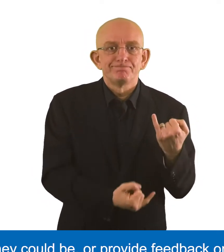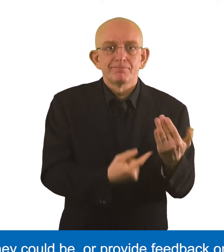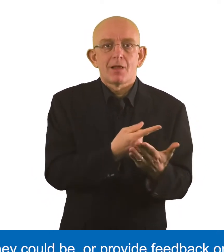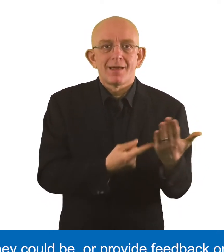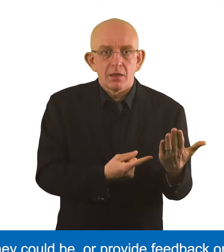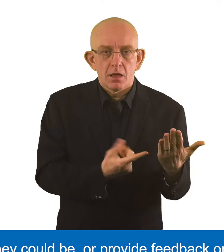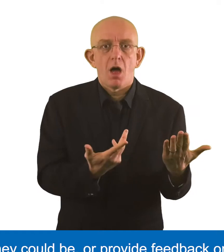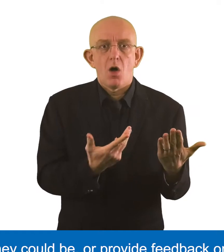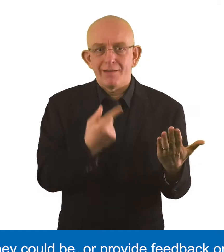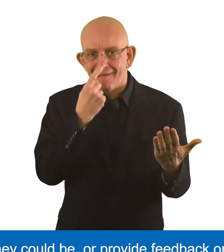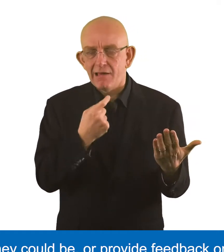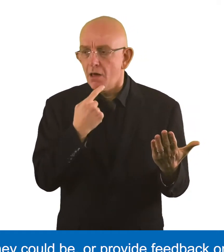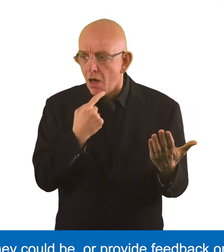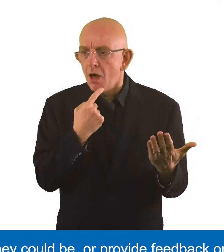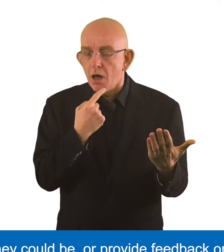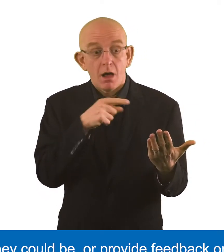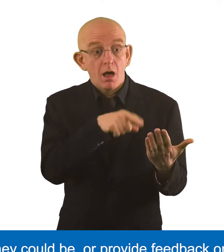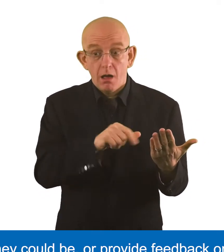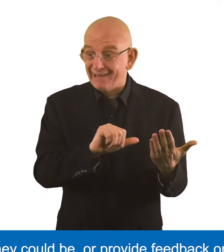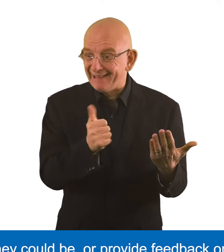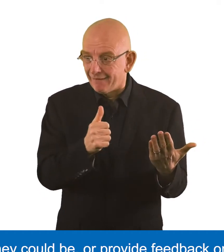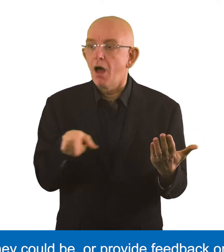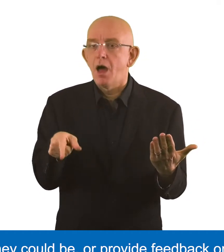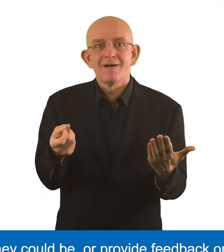provide feedback on things that are working well.